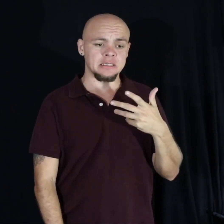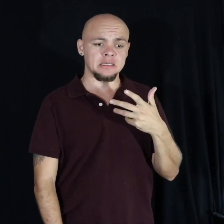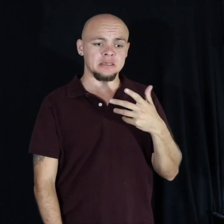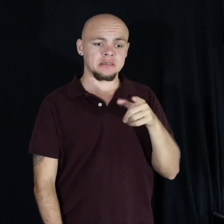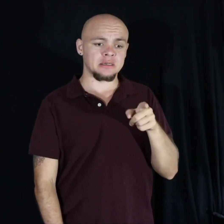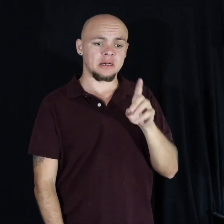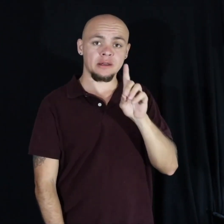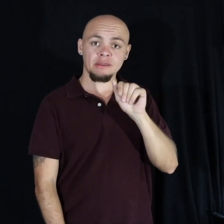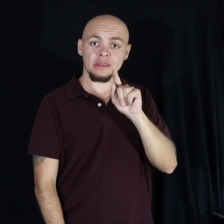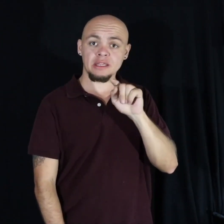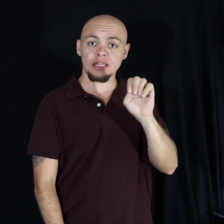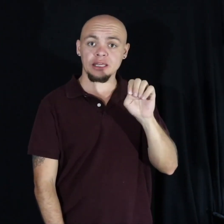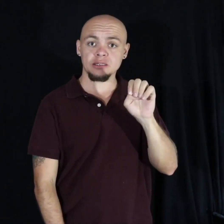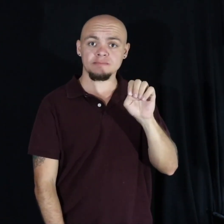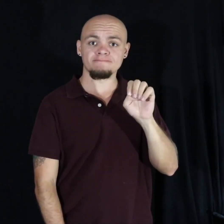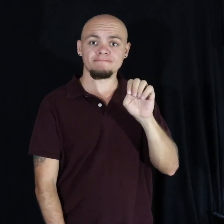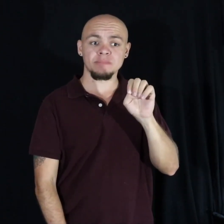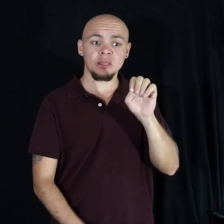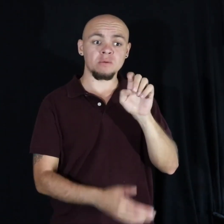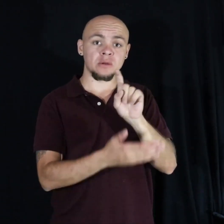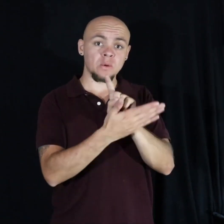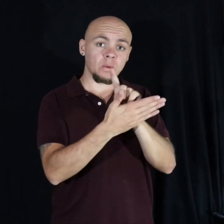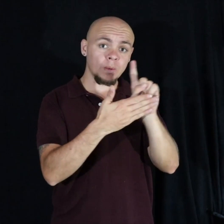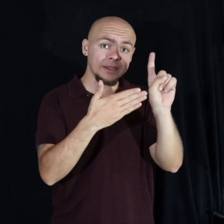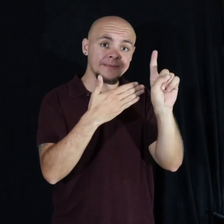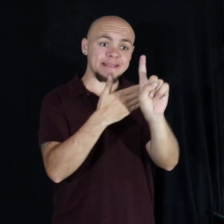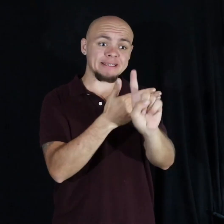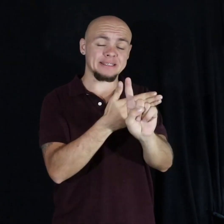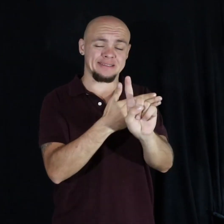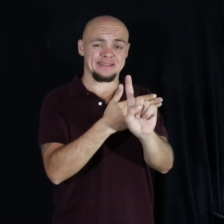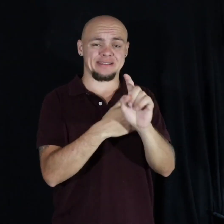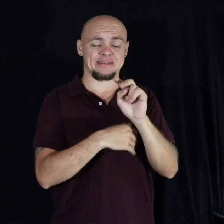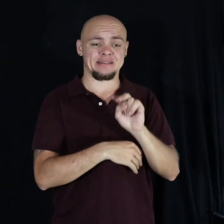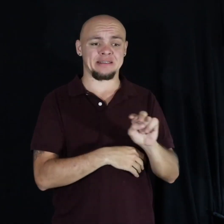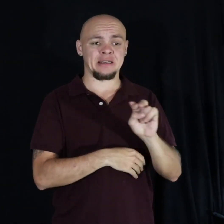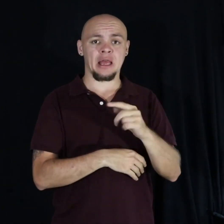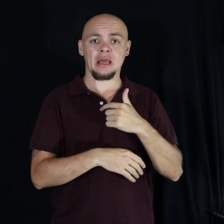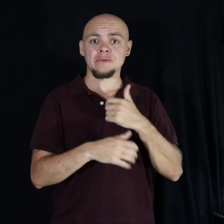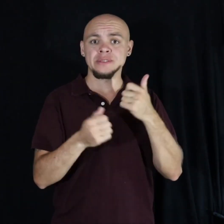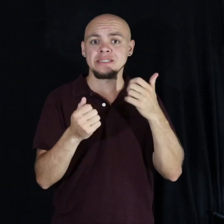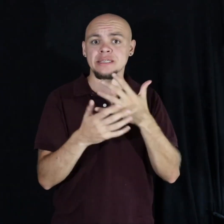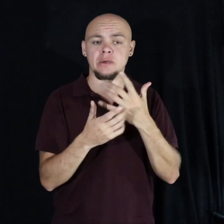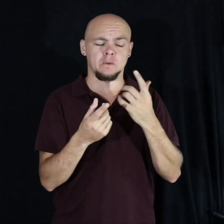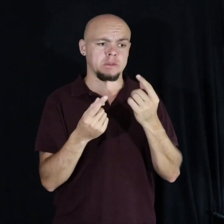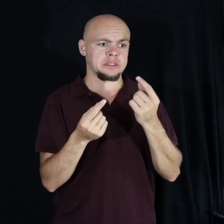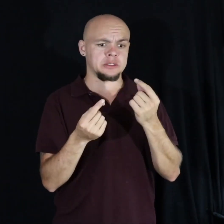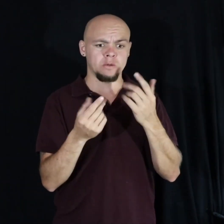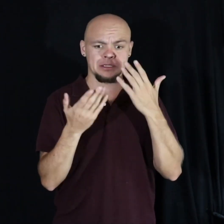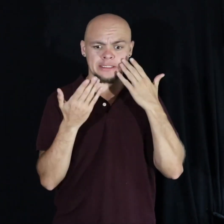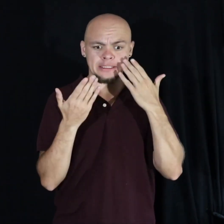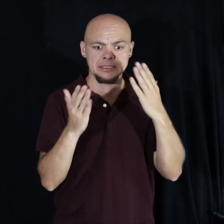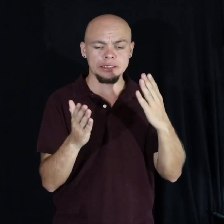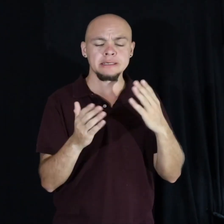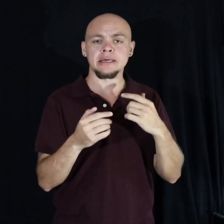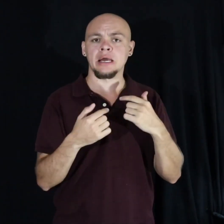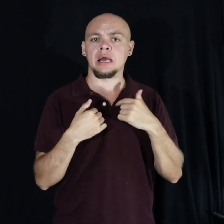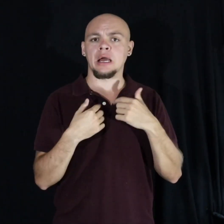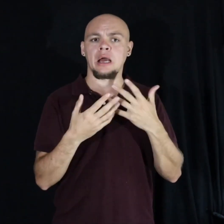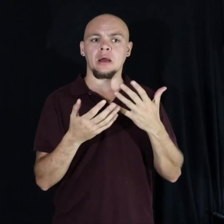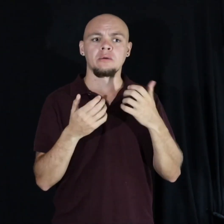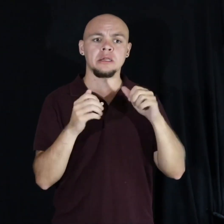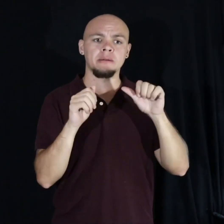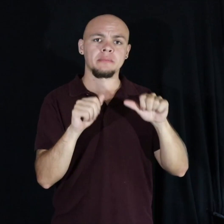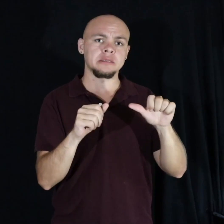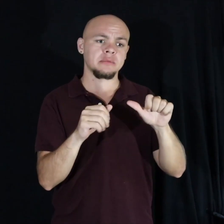date. It was only a week away. I was scared. I didn't know what to do. I didn't want to possibly